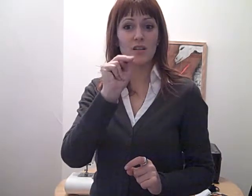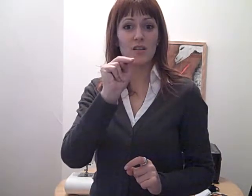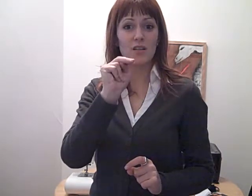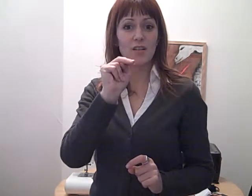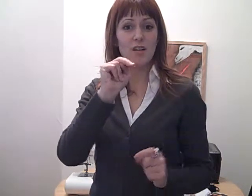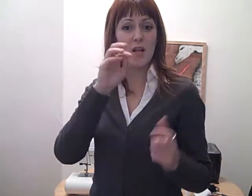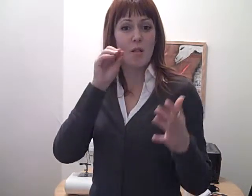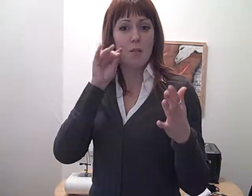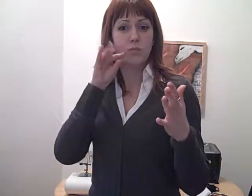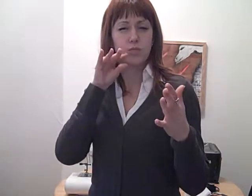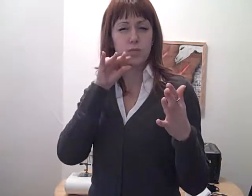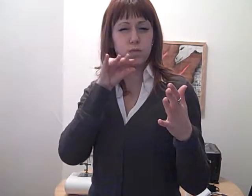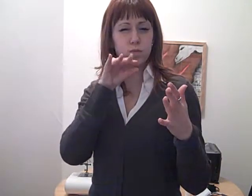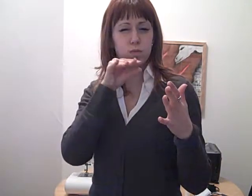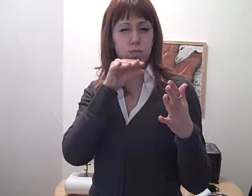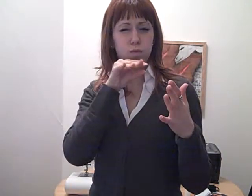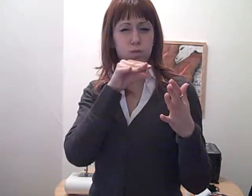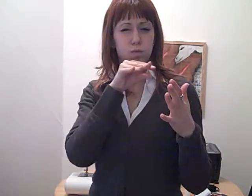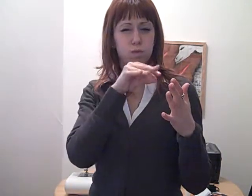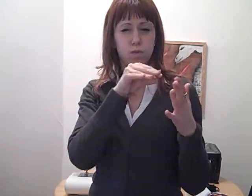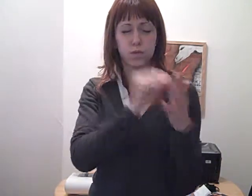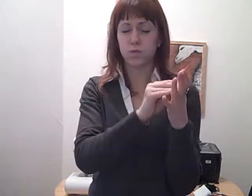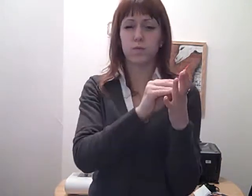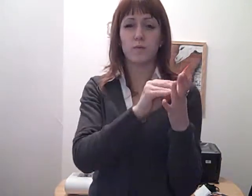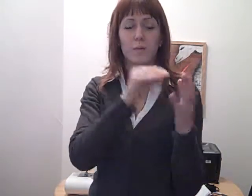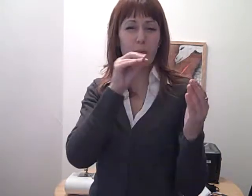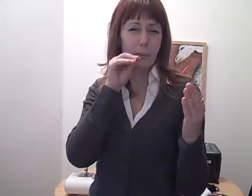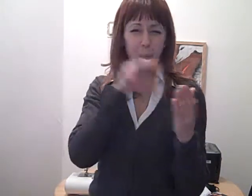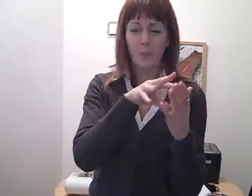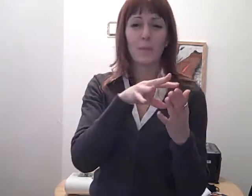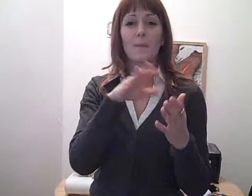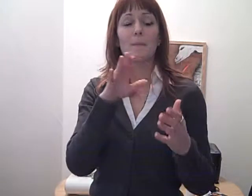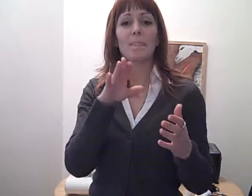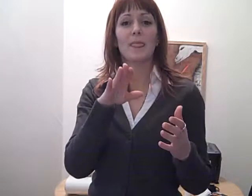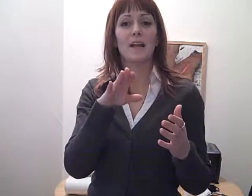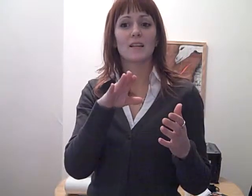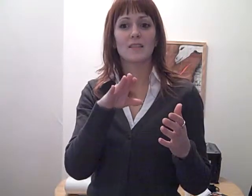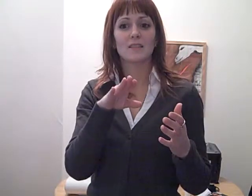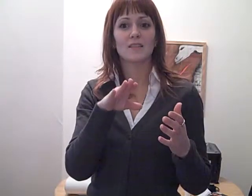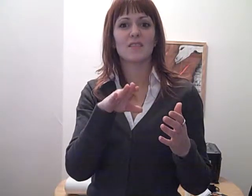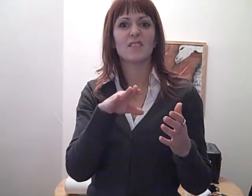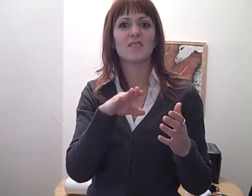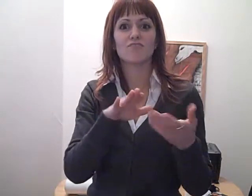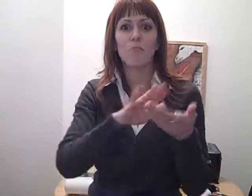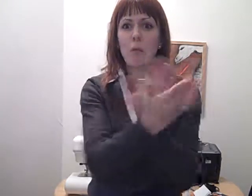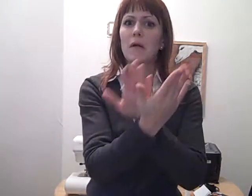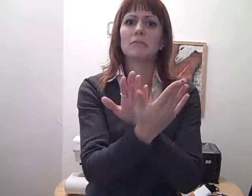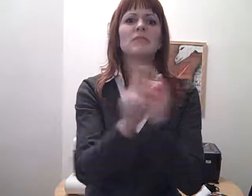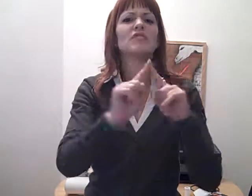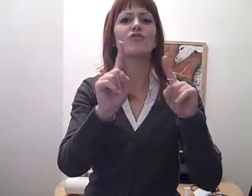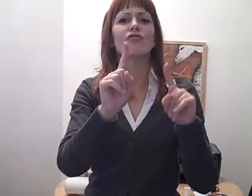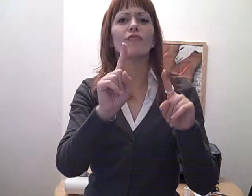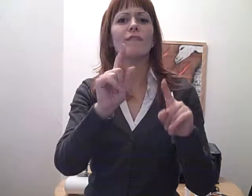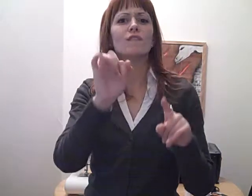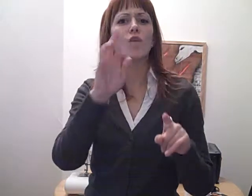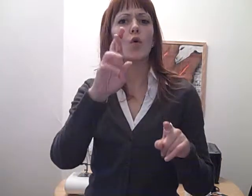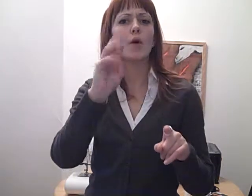condenses back into a different form. Chicken wire rolled up. But this chicken wire carbon,